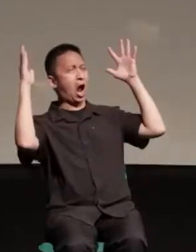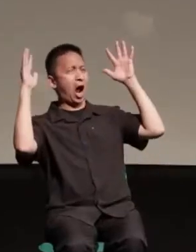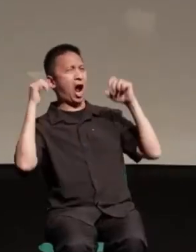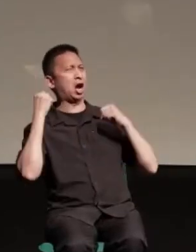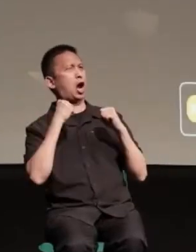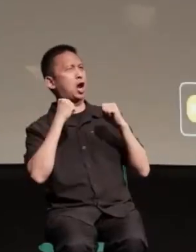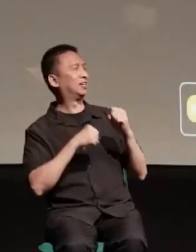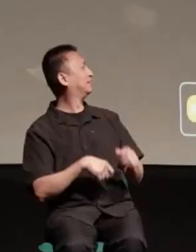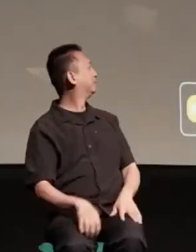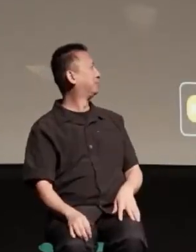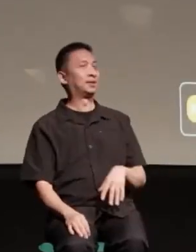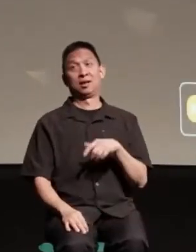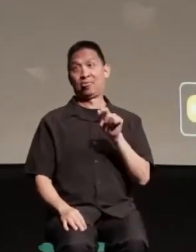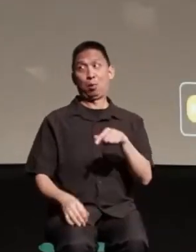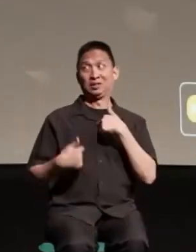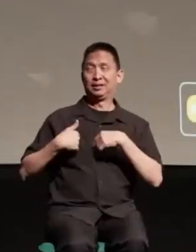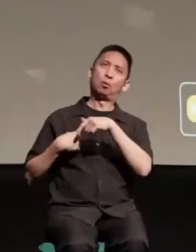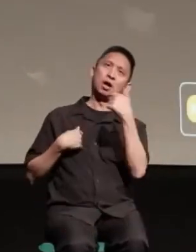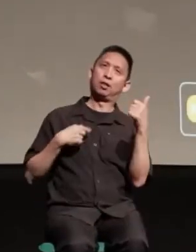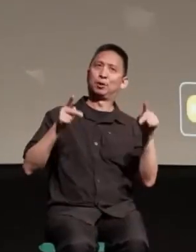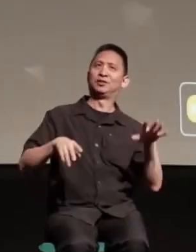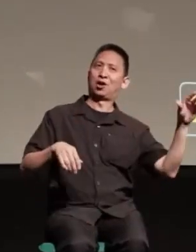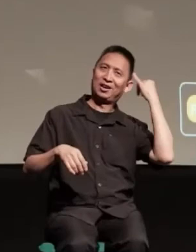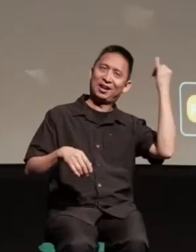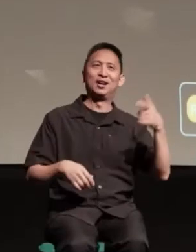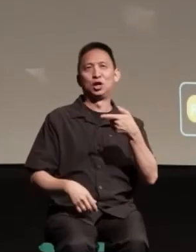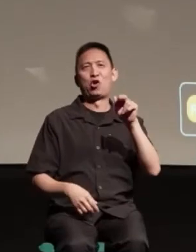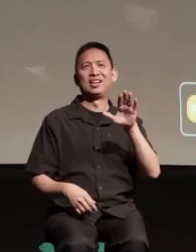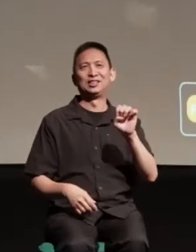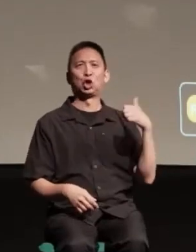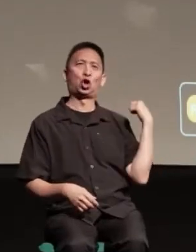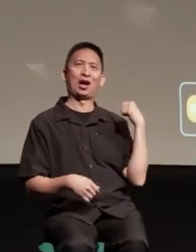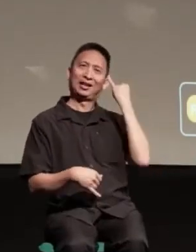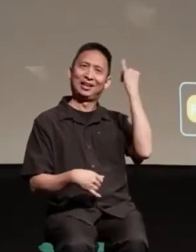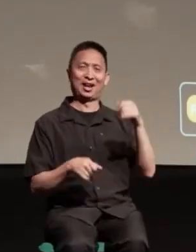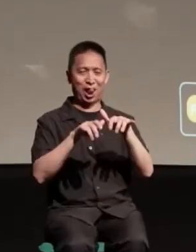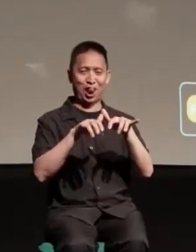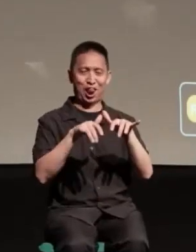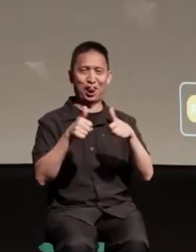That was Grace's idea. It was Grace's idea. All right.